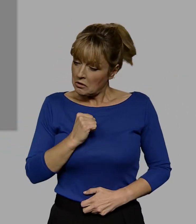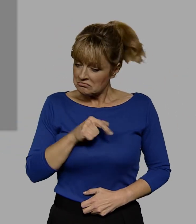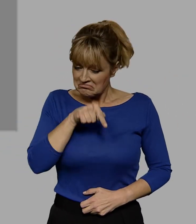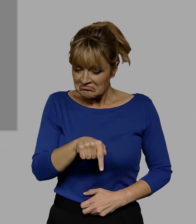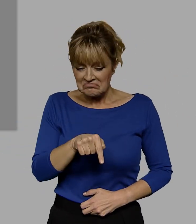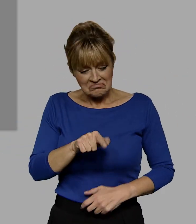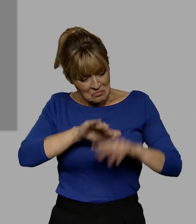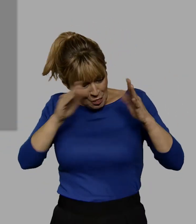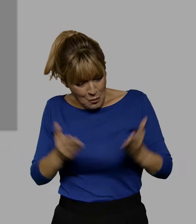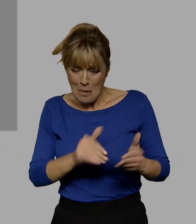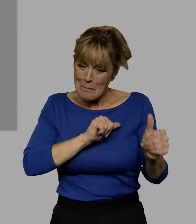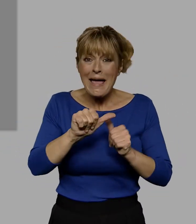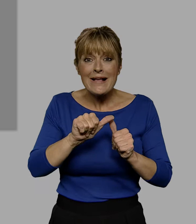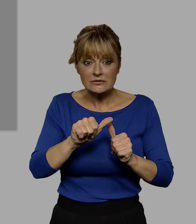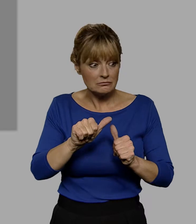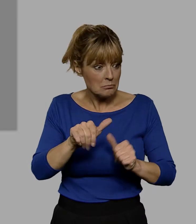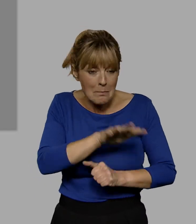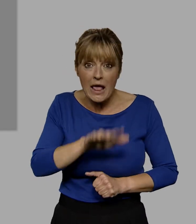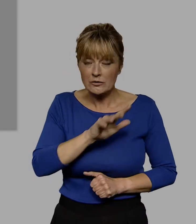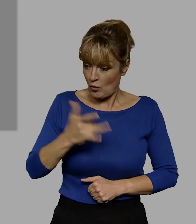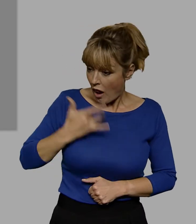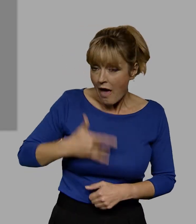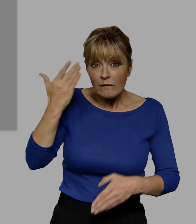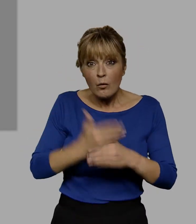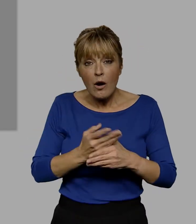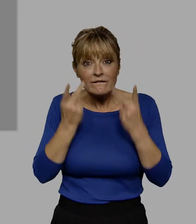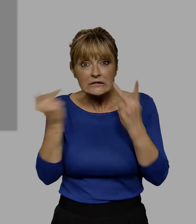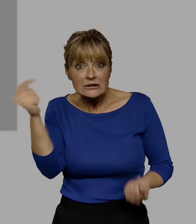world for BSL users to live, work and visit.